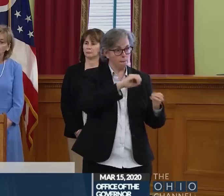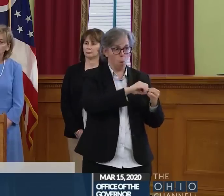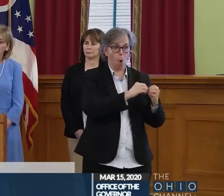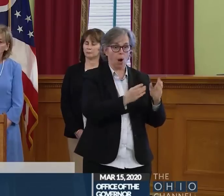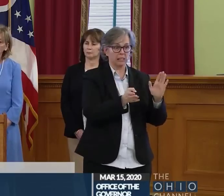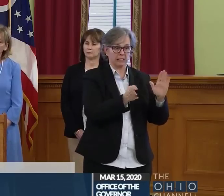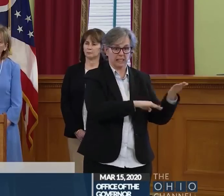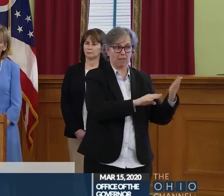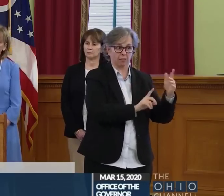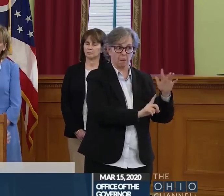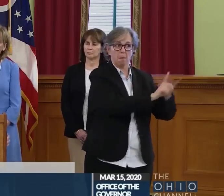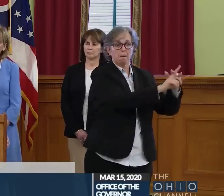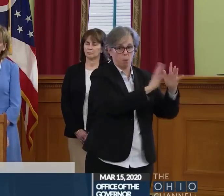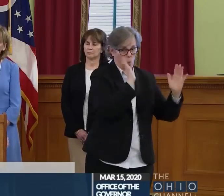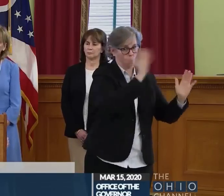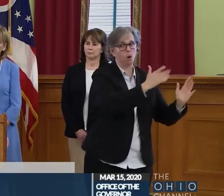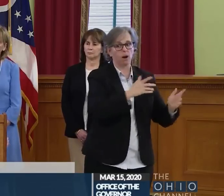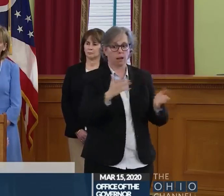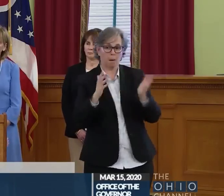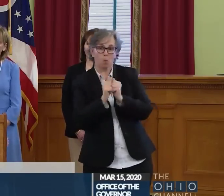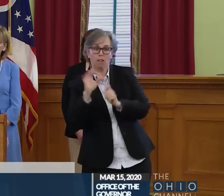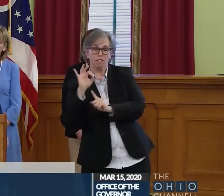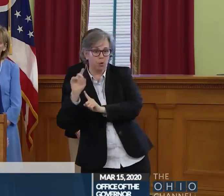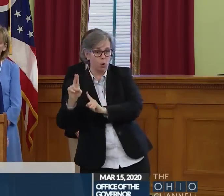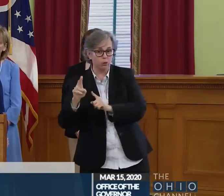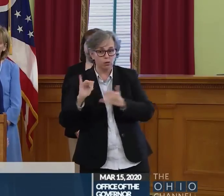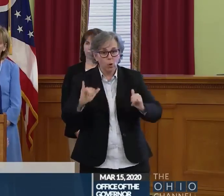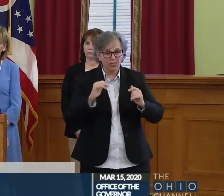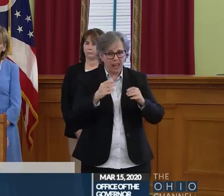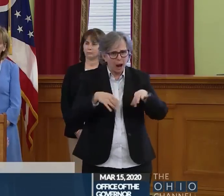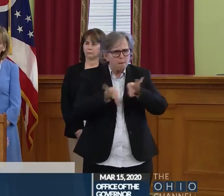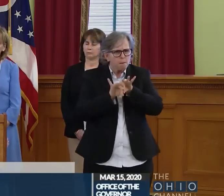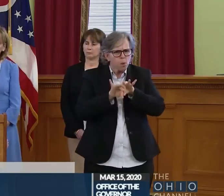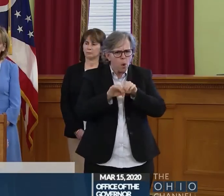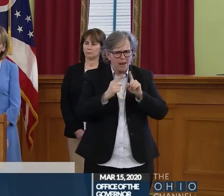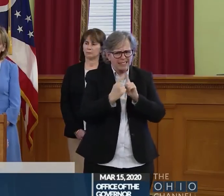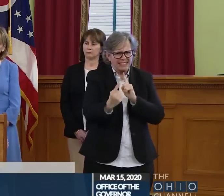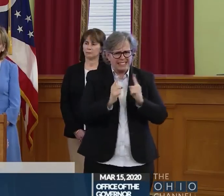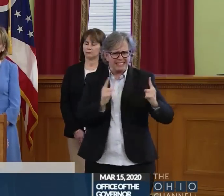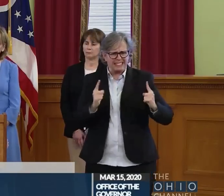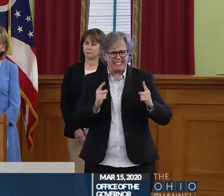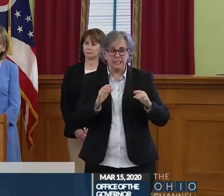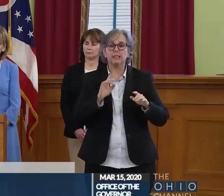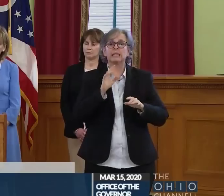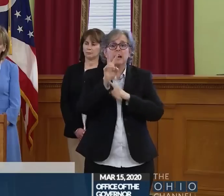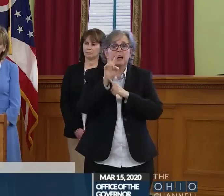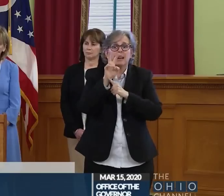So this social distancing is absolutely vitally important.